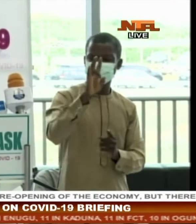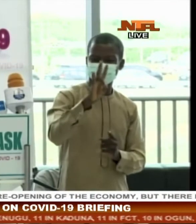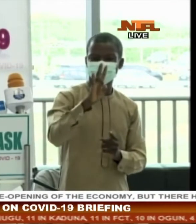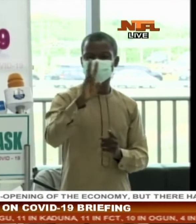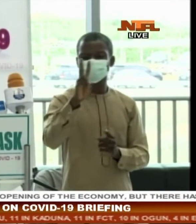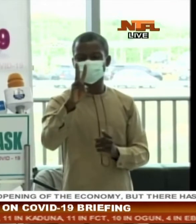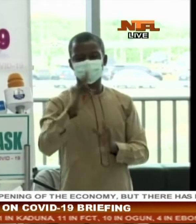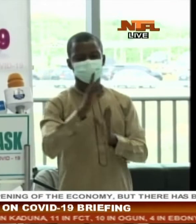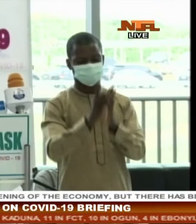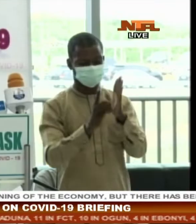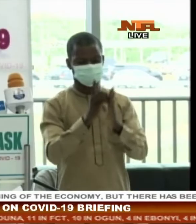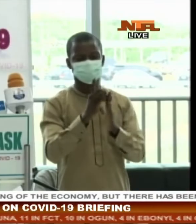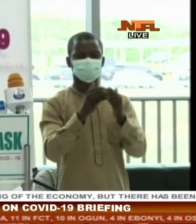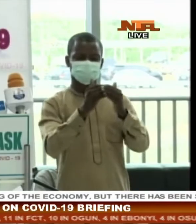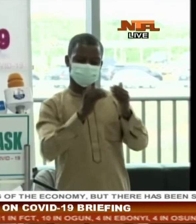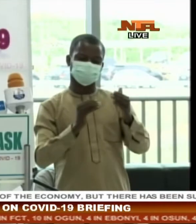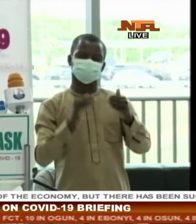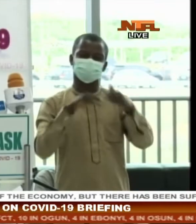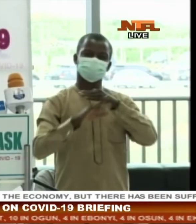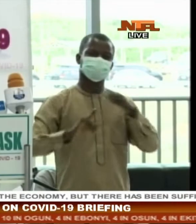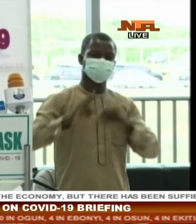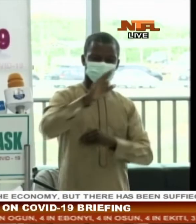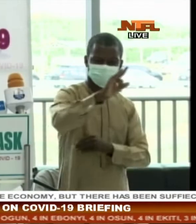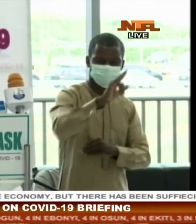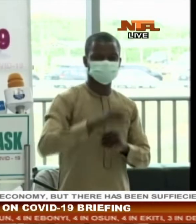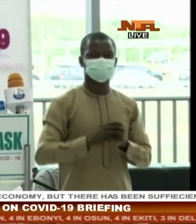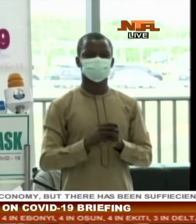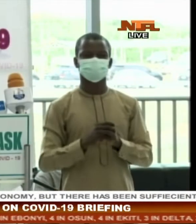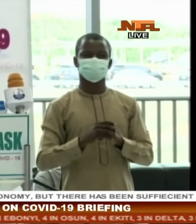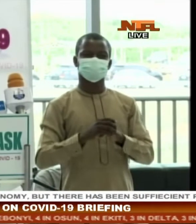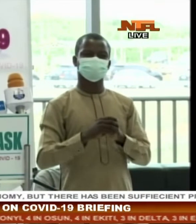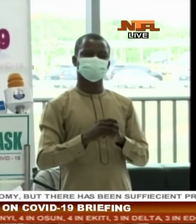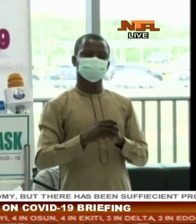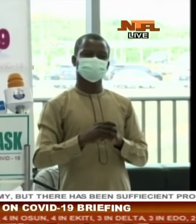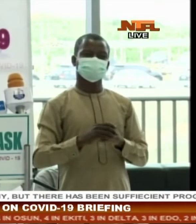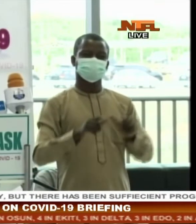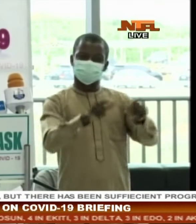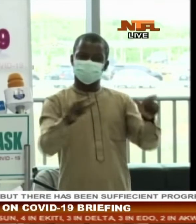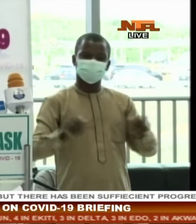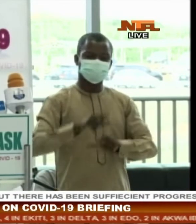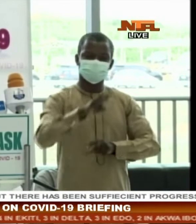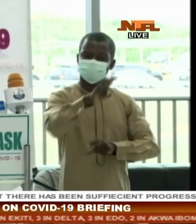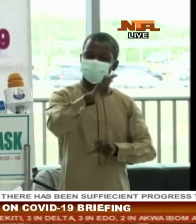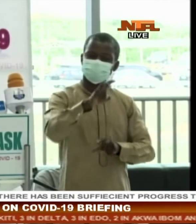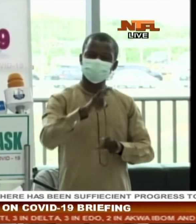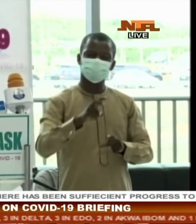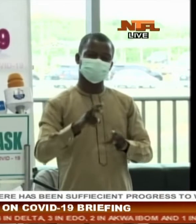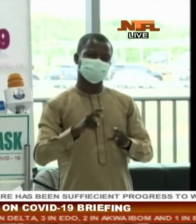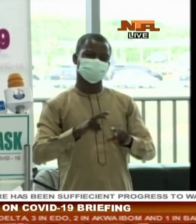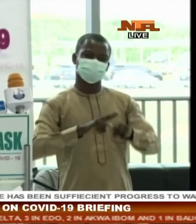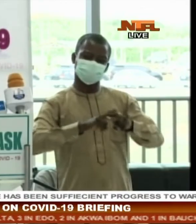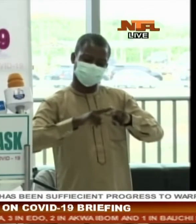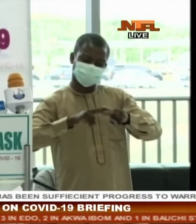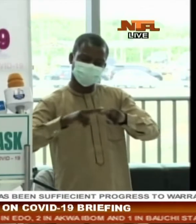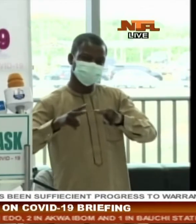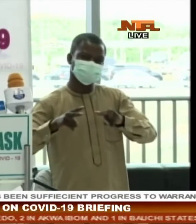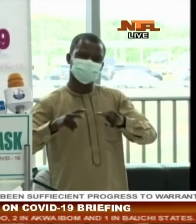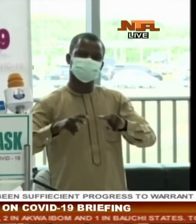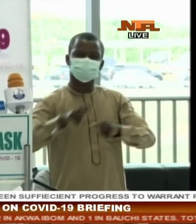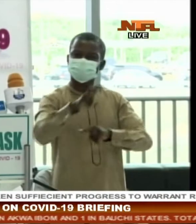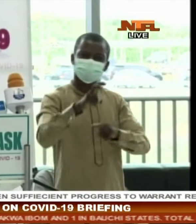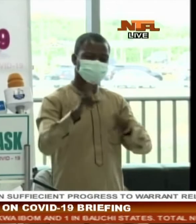boarding. For land and rail transport, there are no limitations anymore on inter-